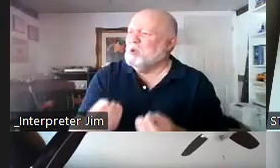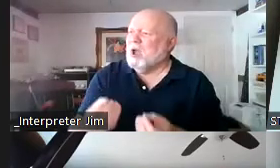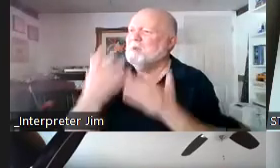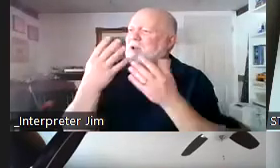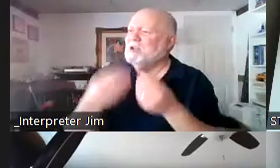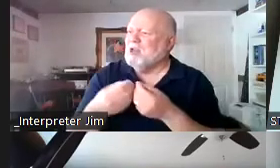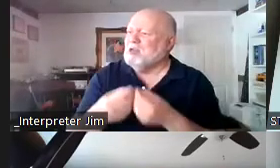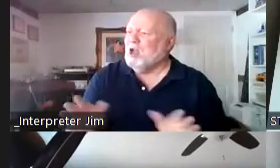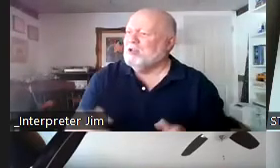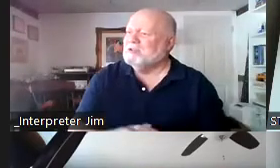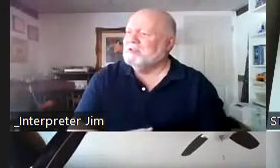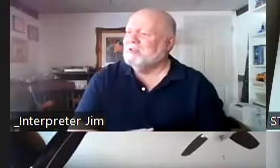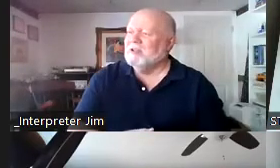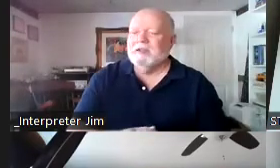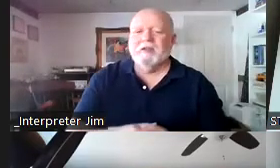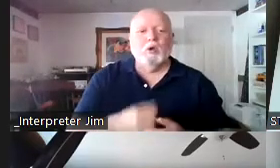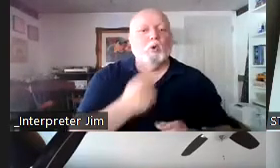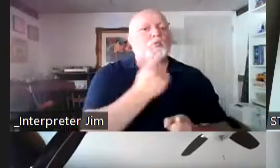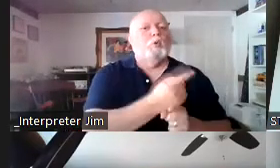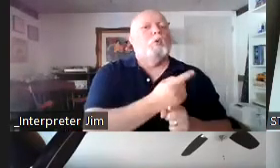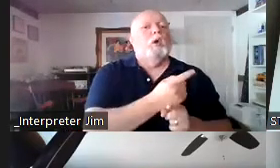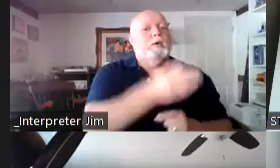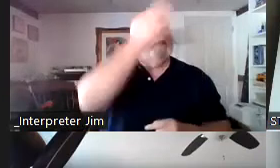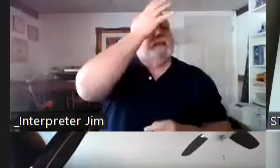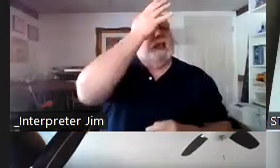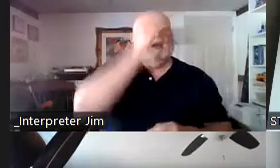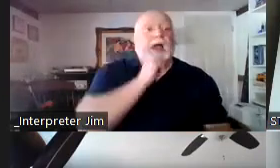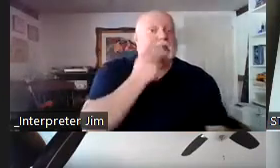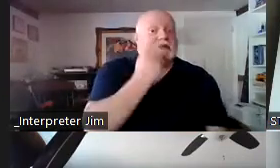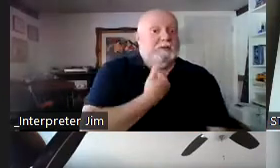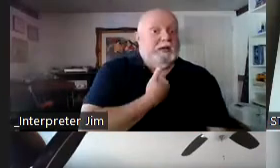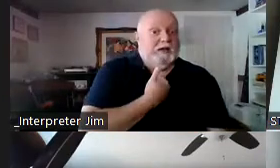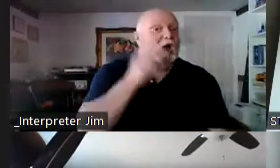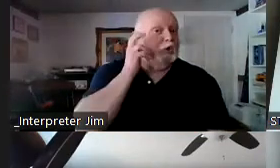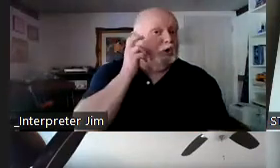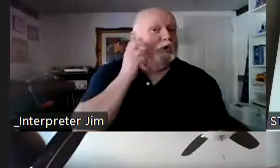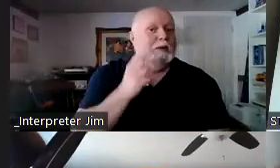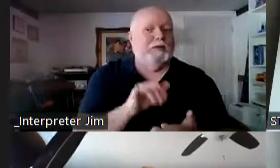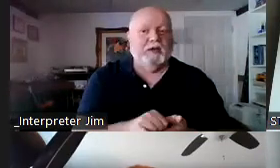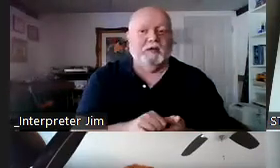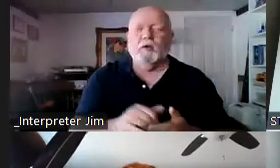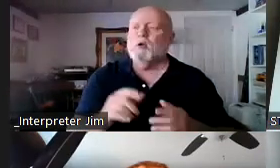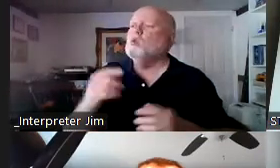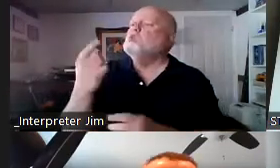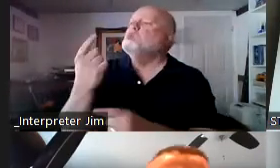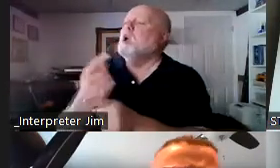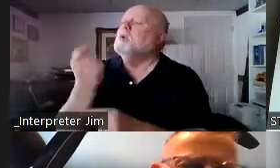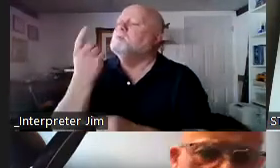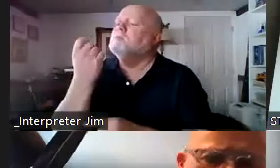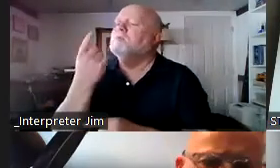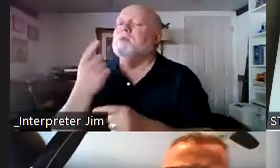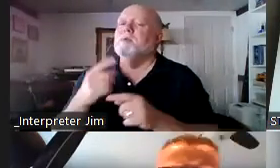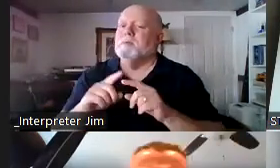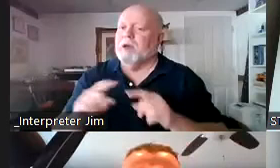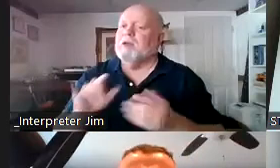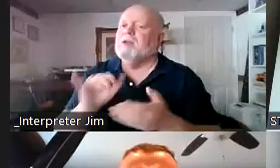it, which, you know, it's just hearing about it. Absolutely. That had to be something that's obviously stuck with you for life, right? That was a